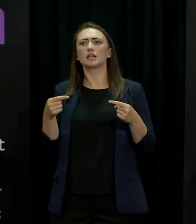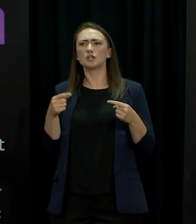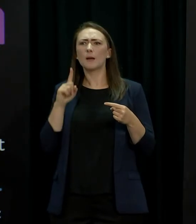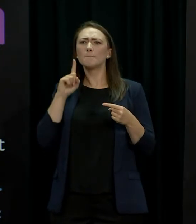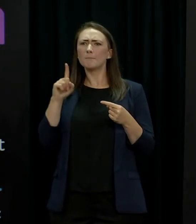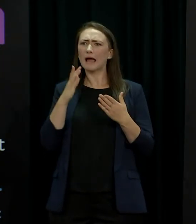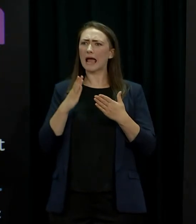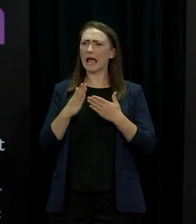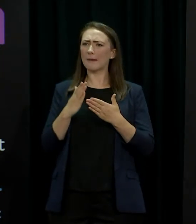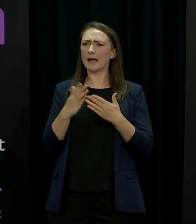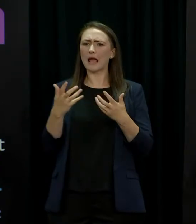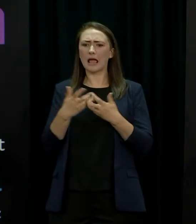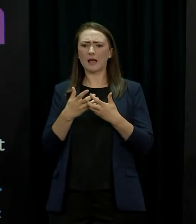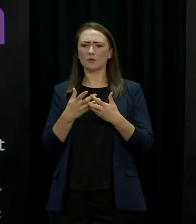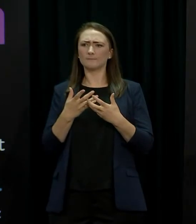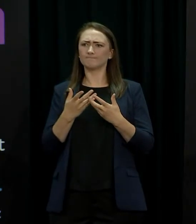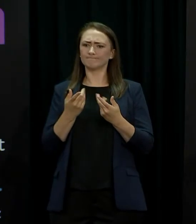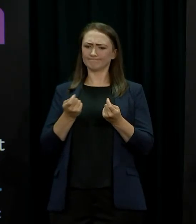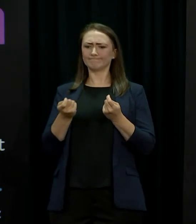Māori?